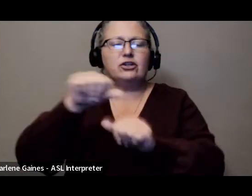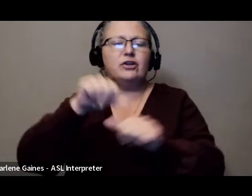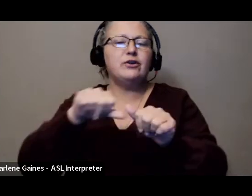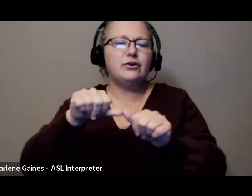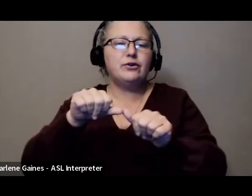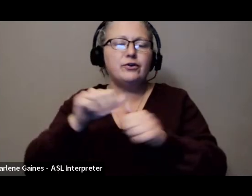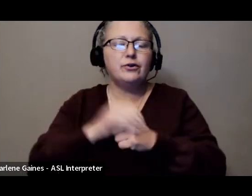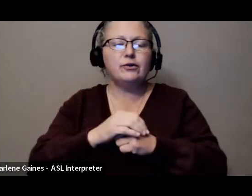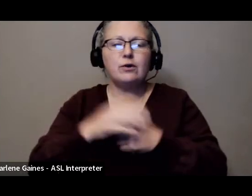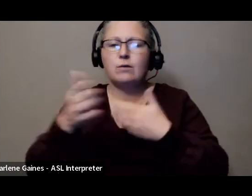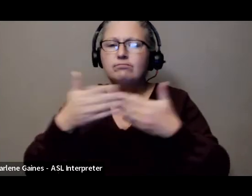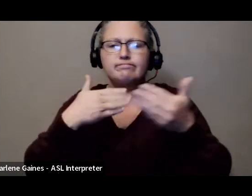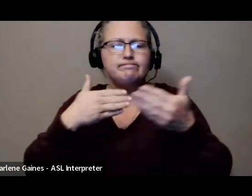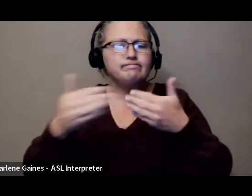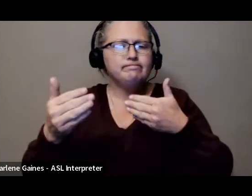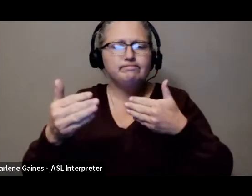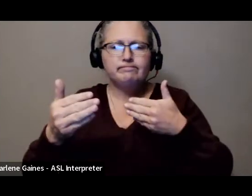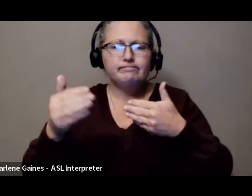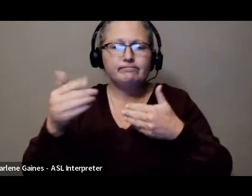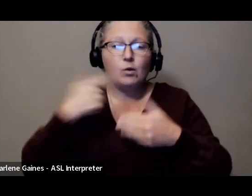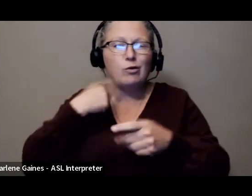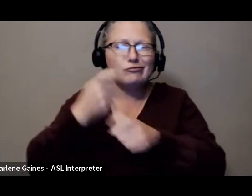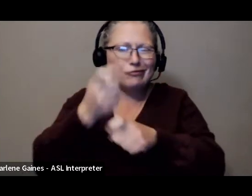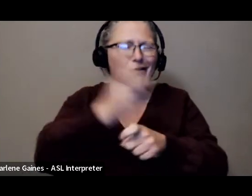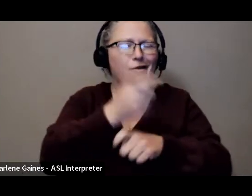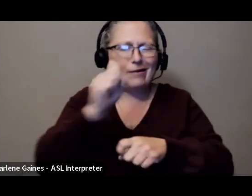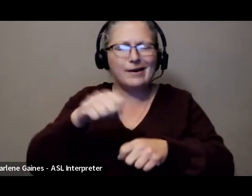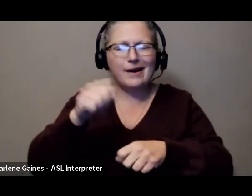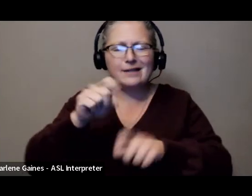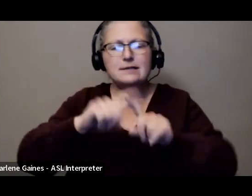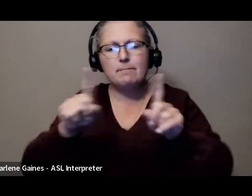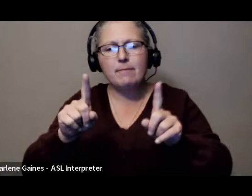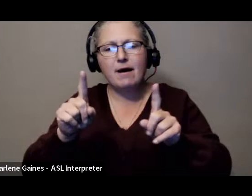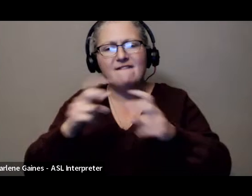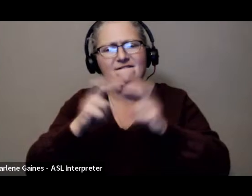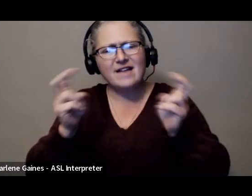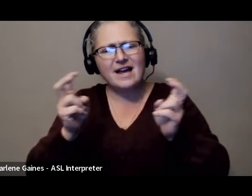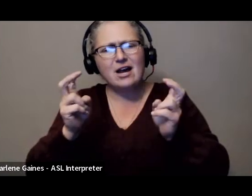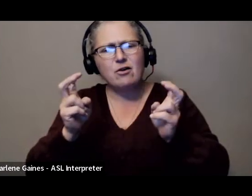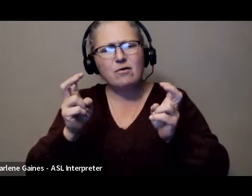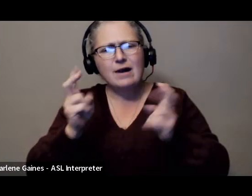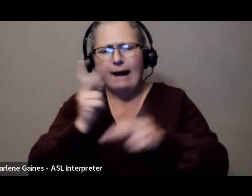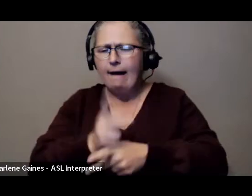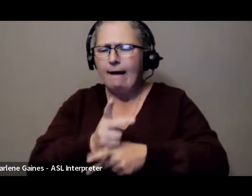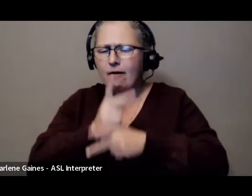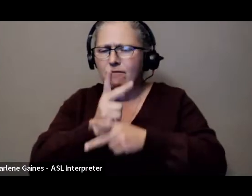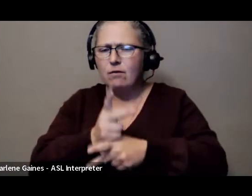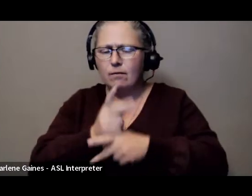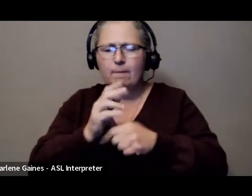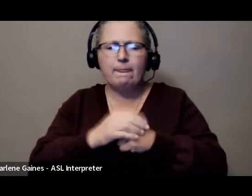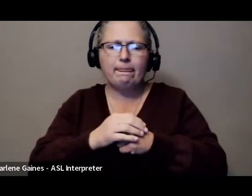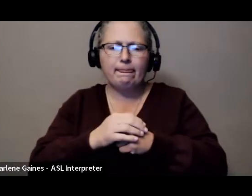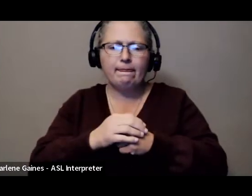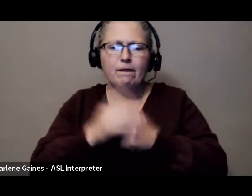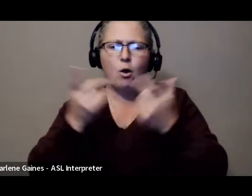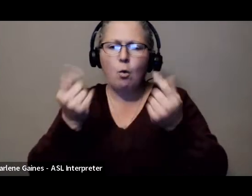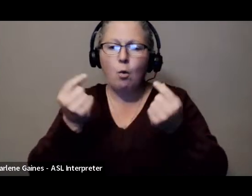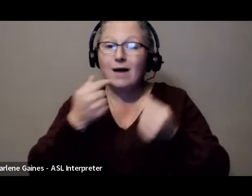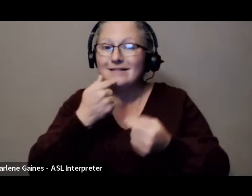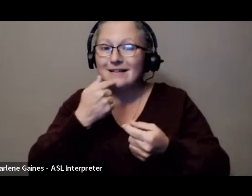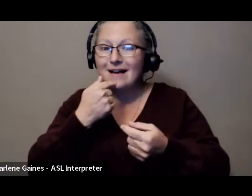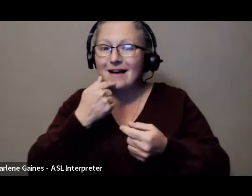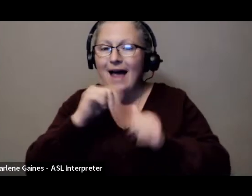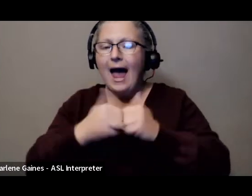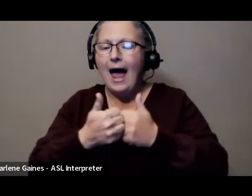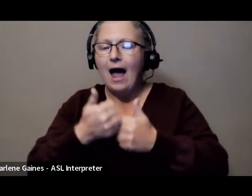other. Whether, like, we joked around, but we were very, very careful on what we were saying and